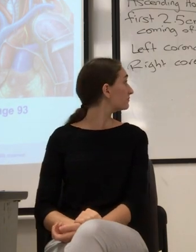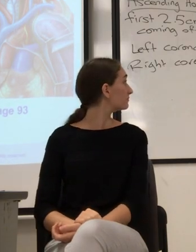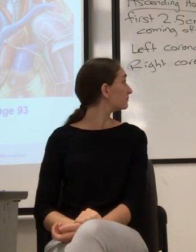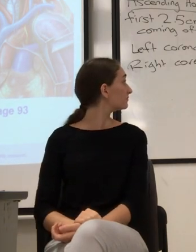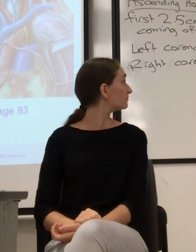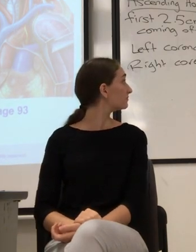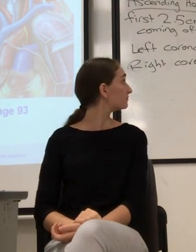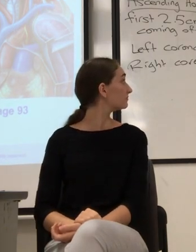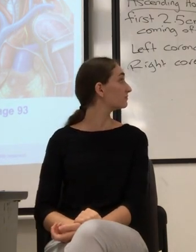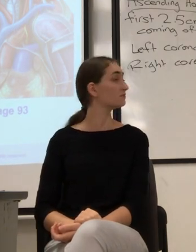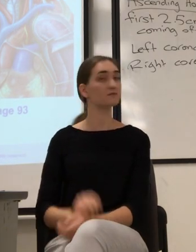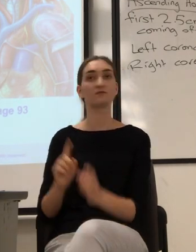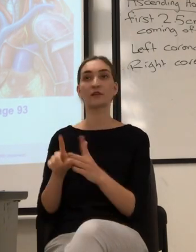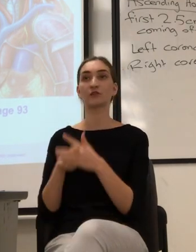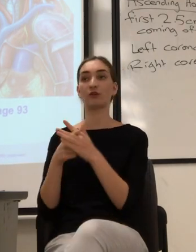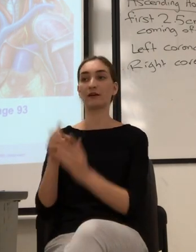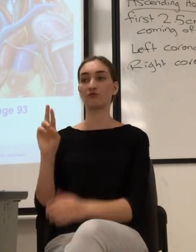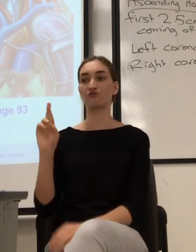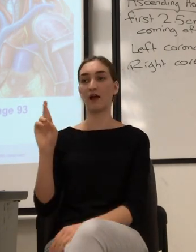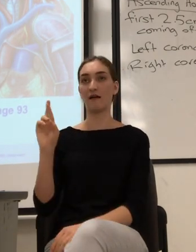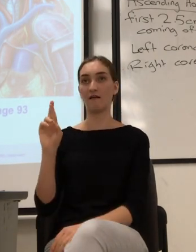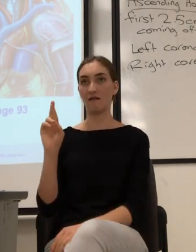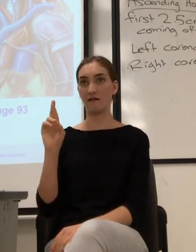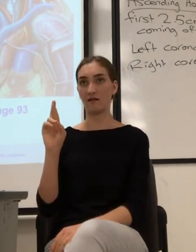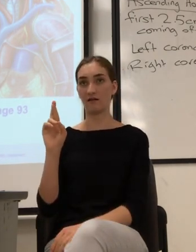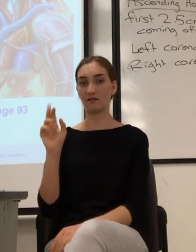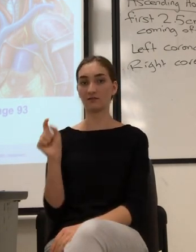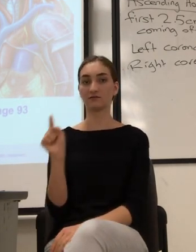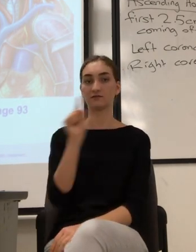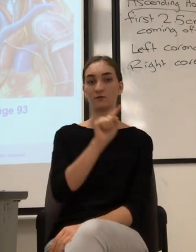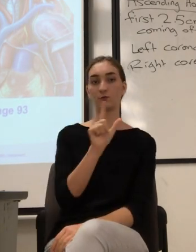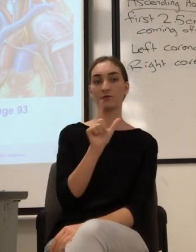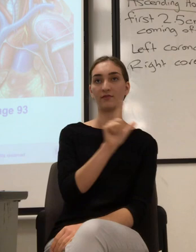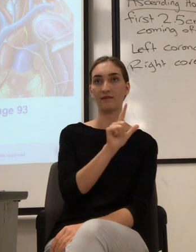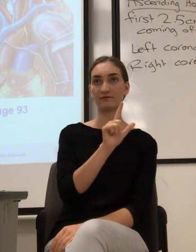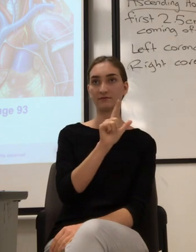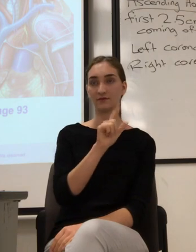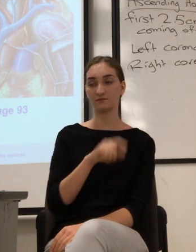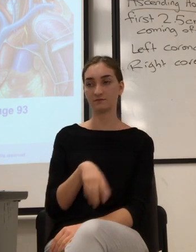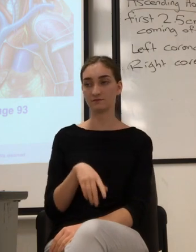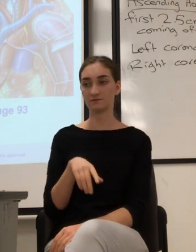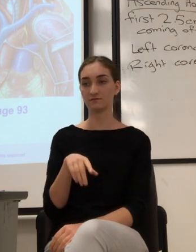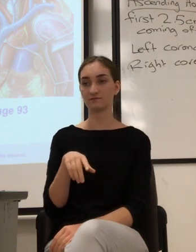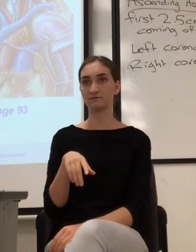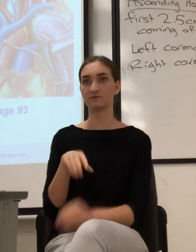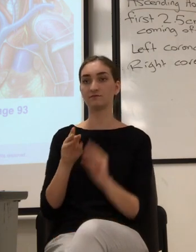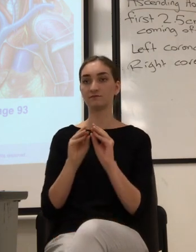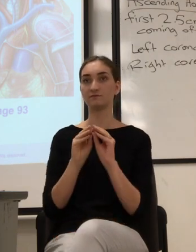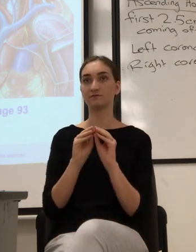From right to left, the branches are